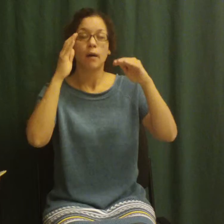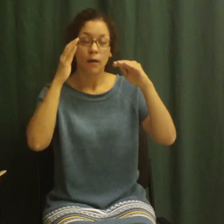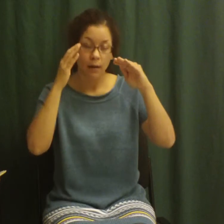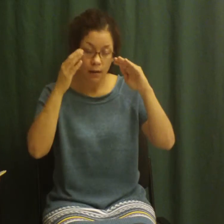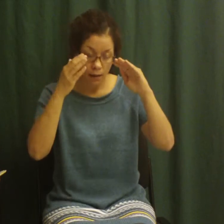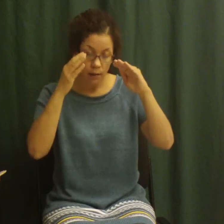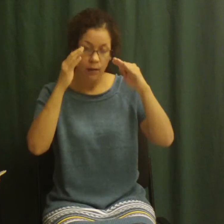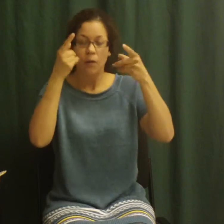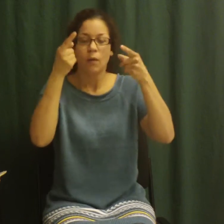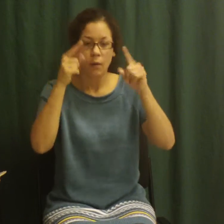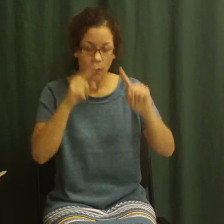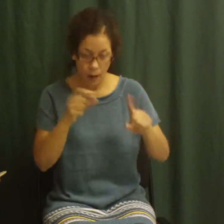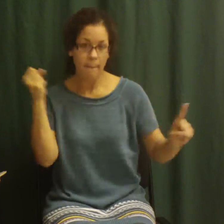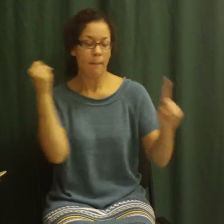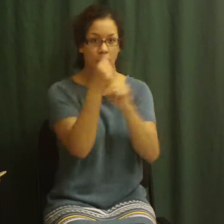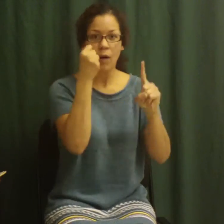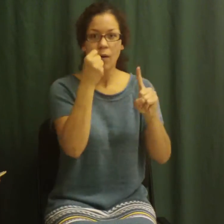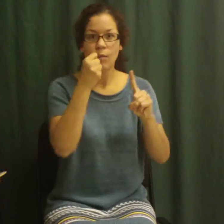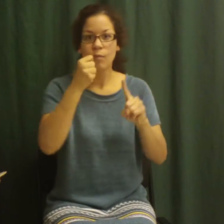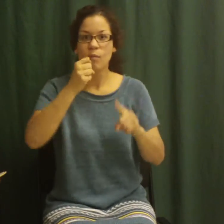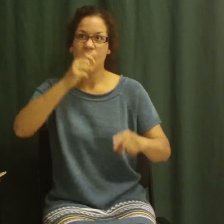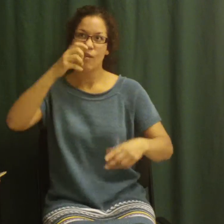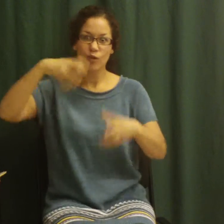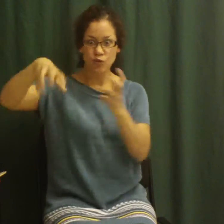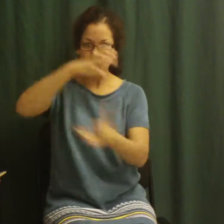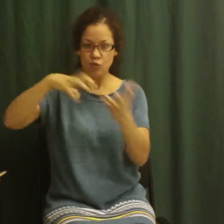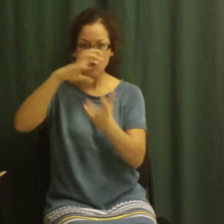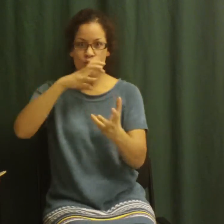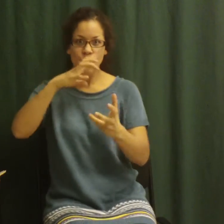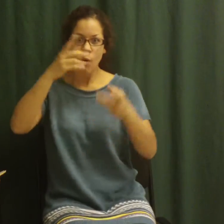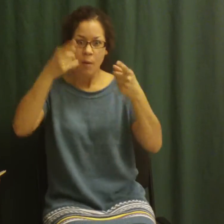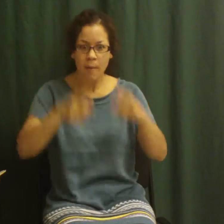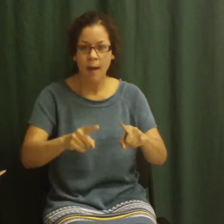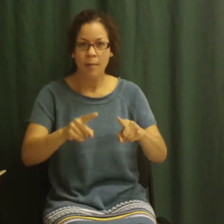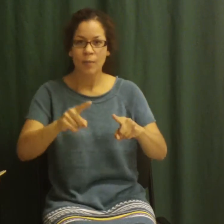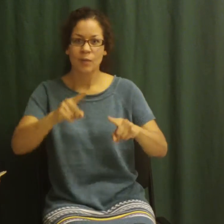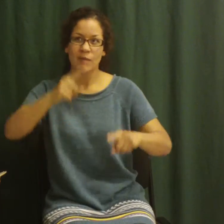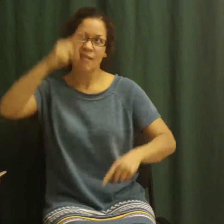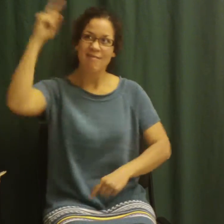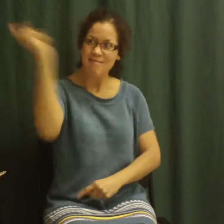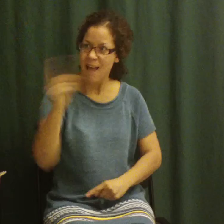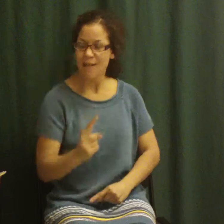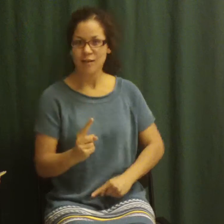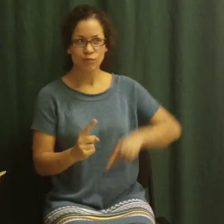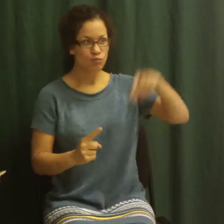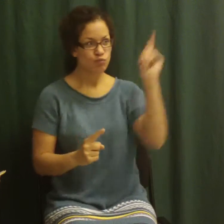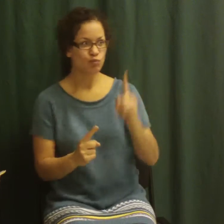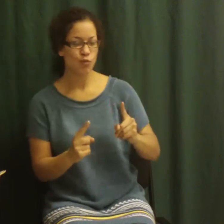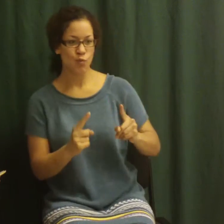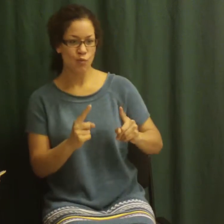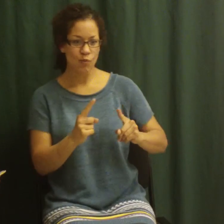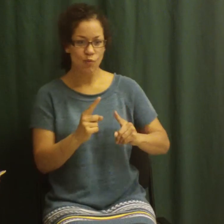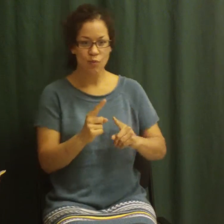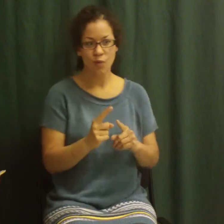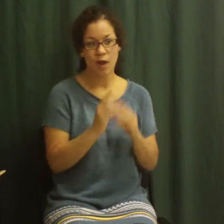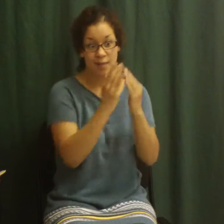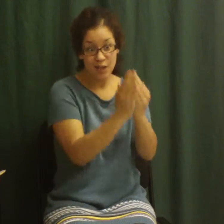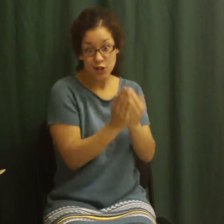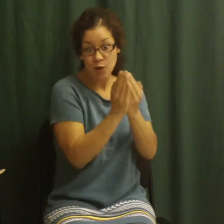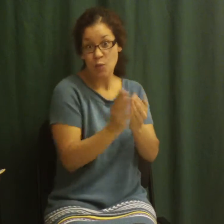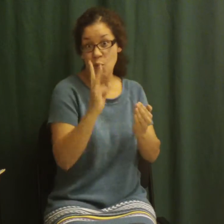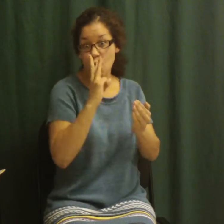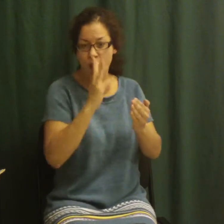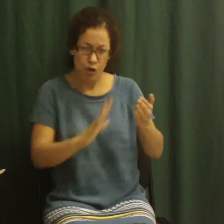Thunder boomed and lightning flashed. I tried to hide under the covers as waves slammed up against the